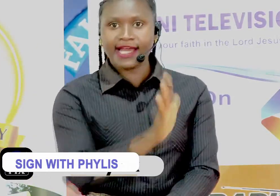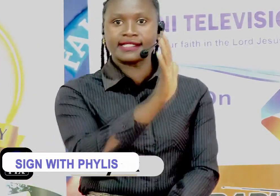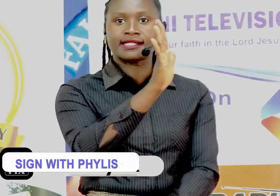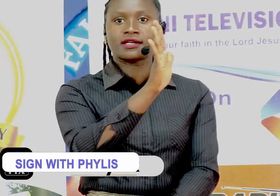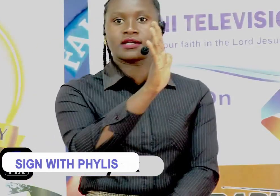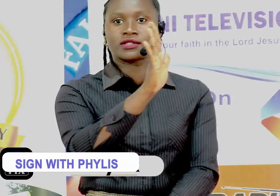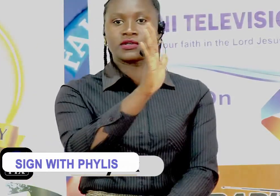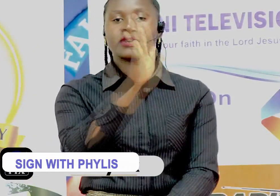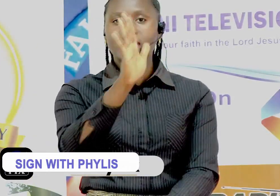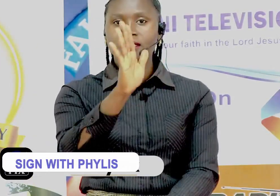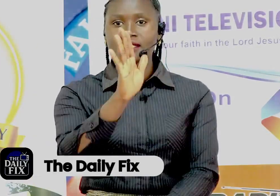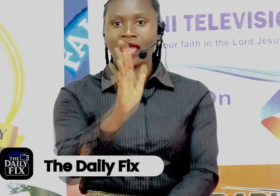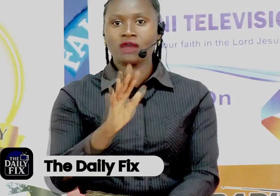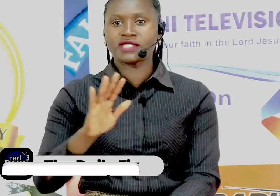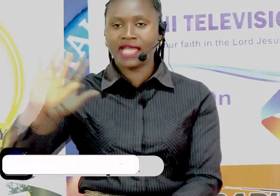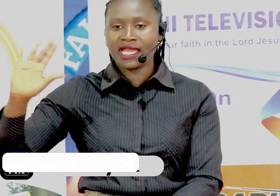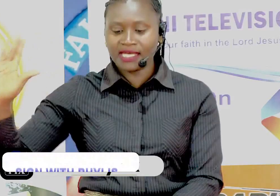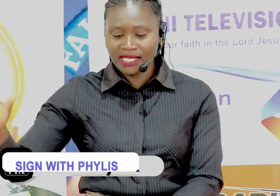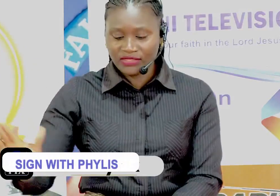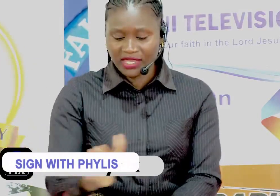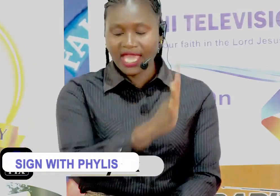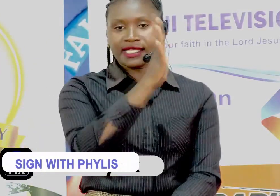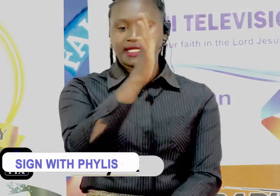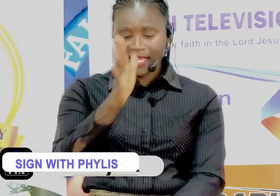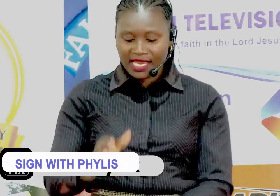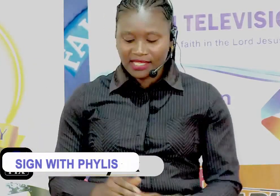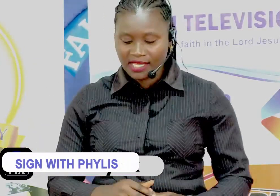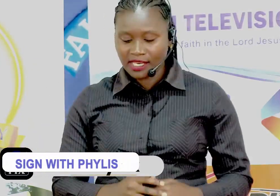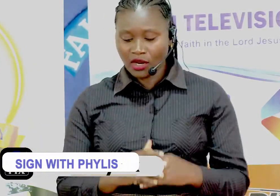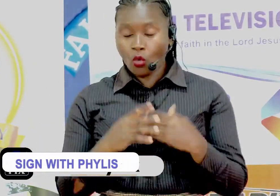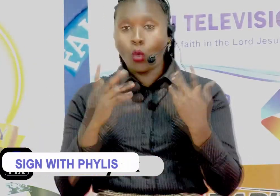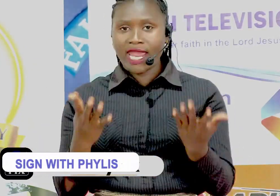theirs. So that is how we sign theirs. And then when.